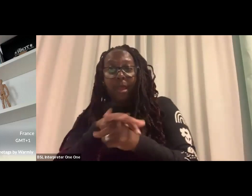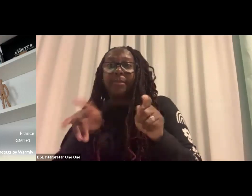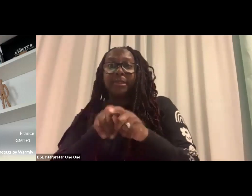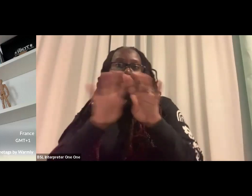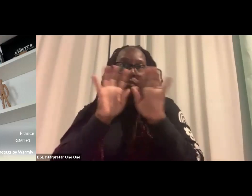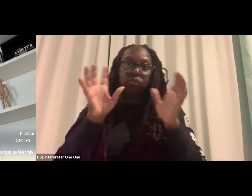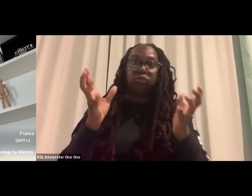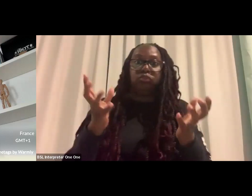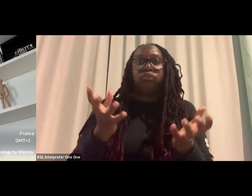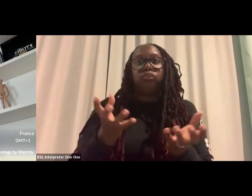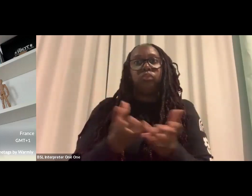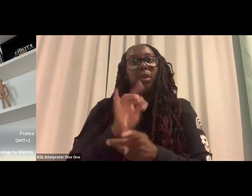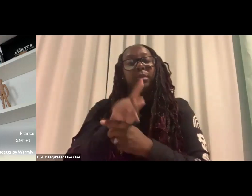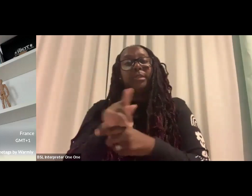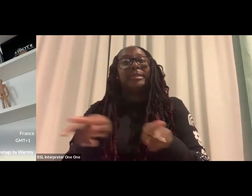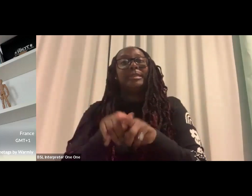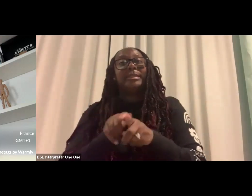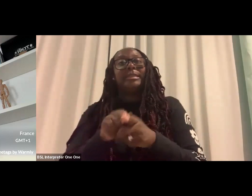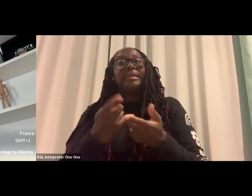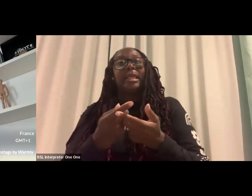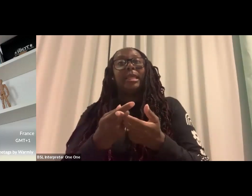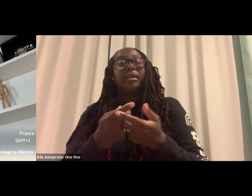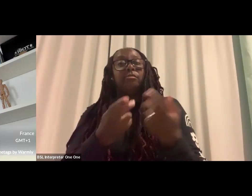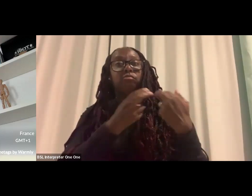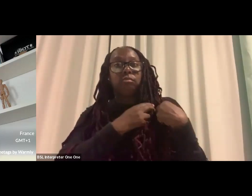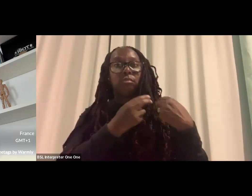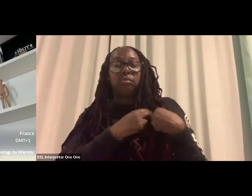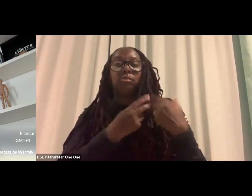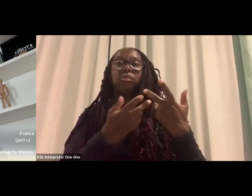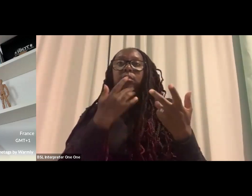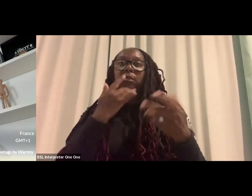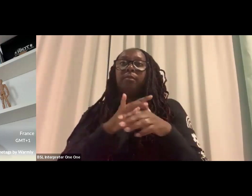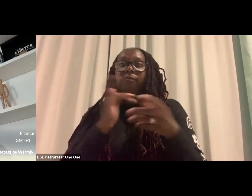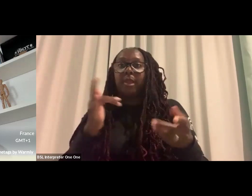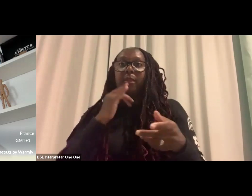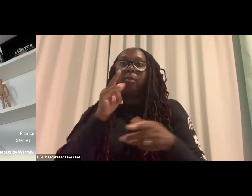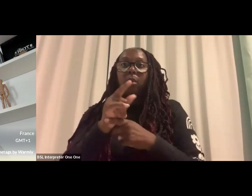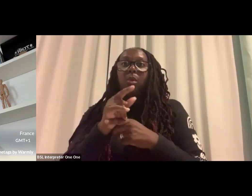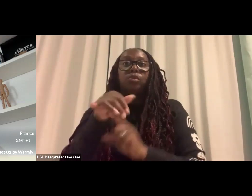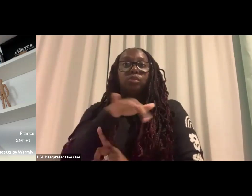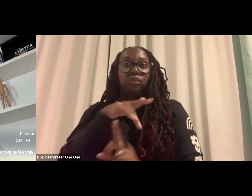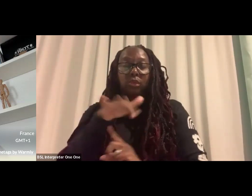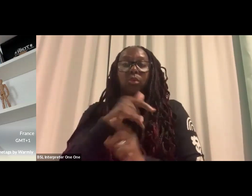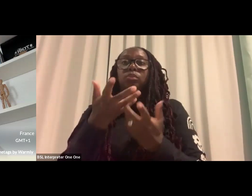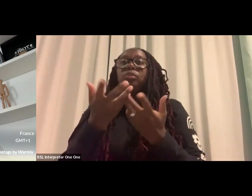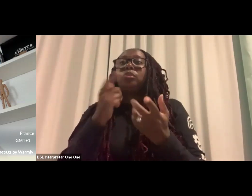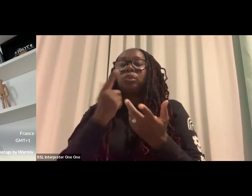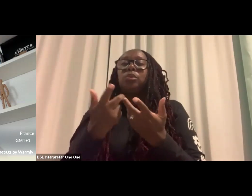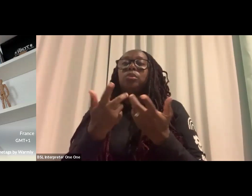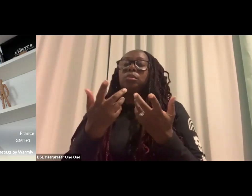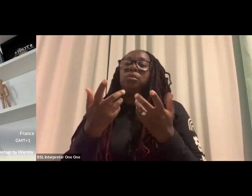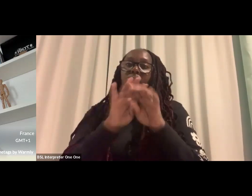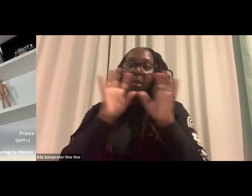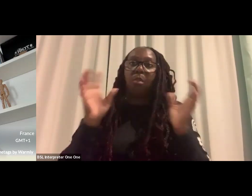and to think about our global responsibility and how we're impacting on global social well-being and global environmental